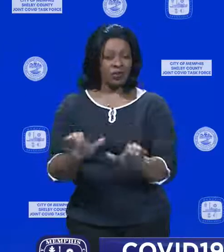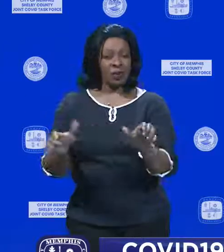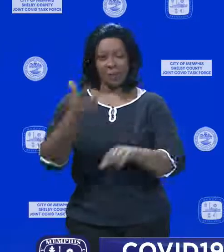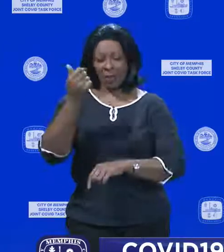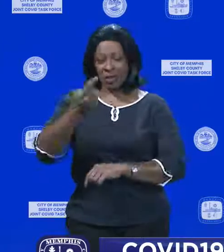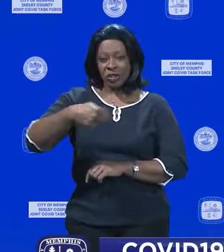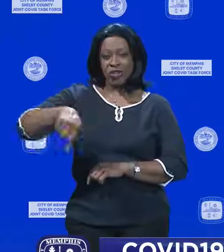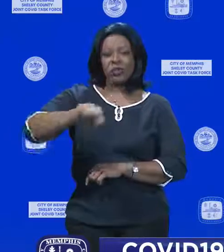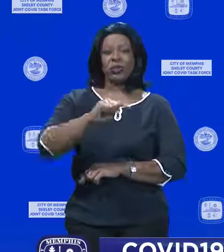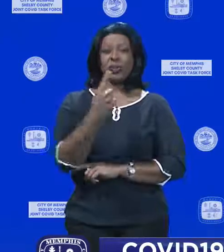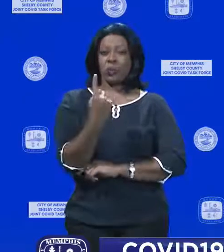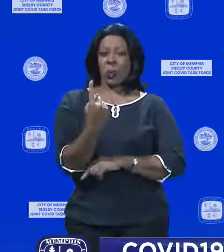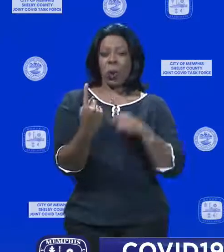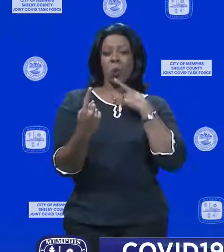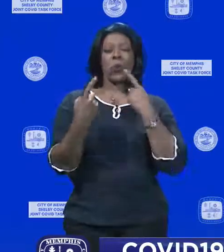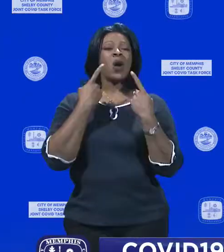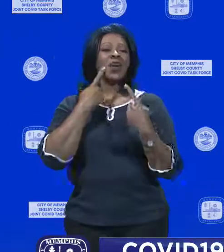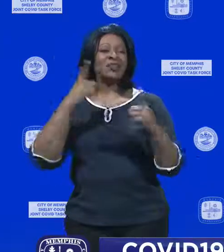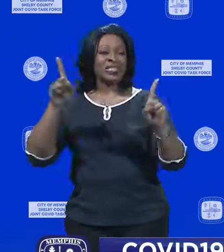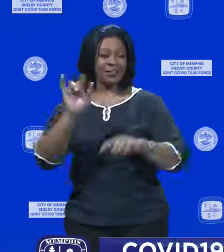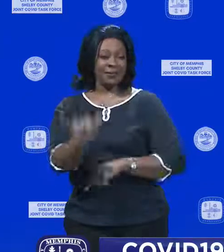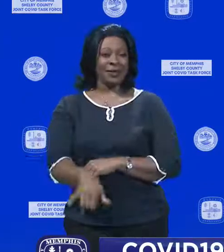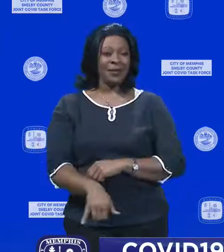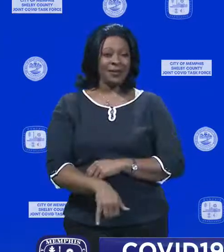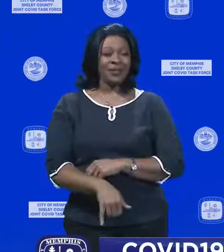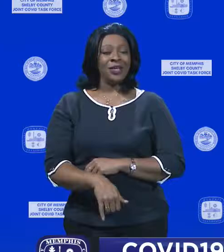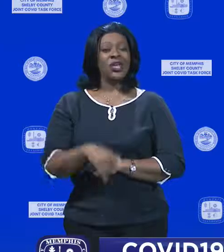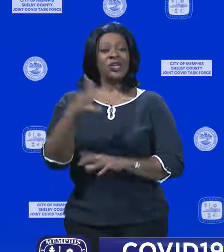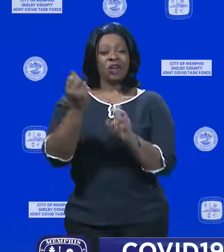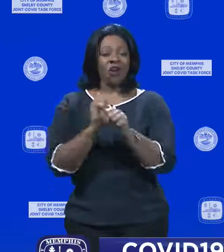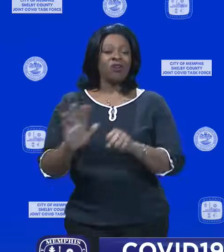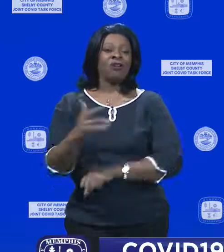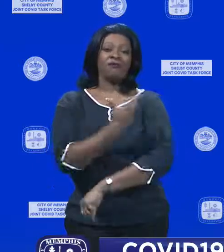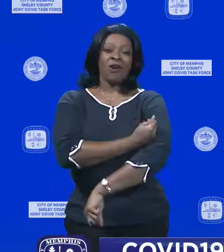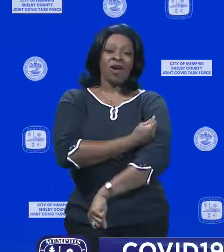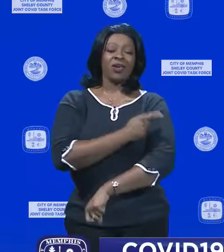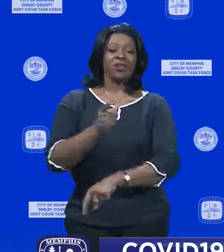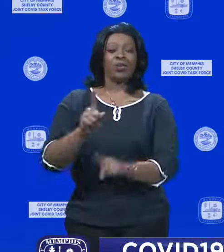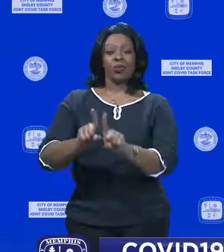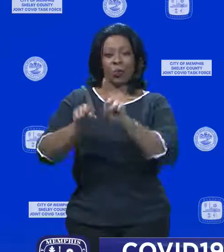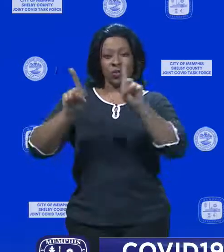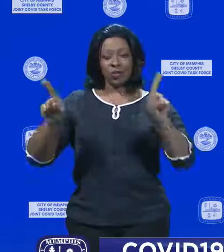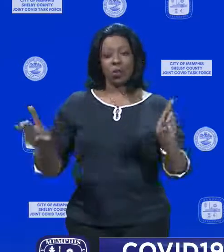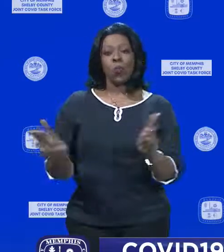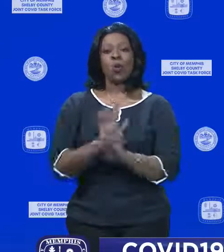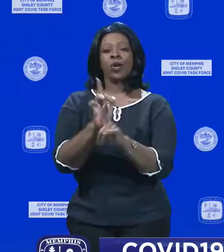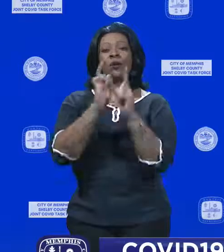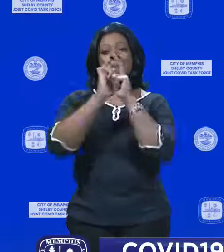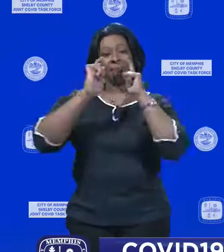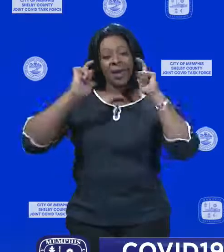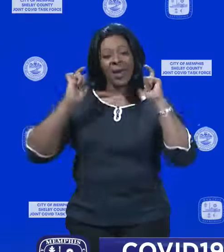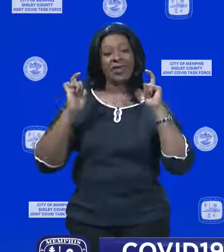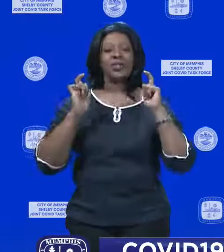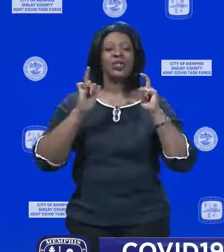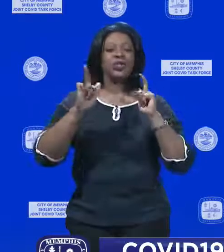because you're the ones who've achieved this. You've gotten vaccinated, you've social distanced, you've worn the mask,